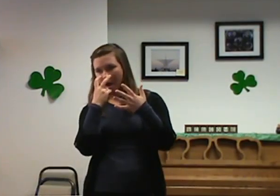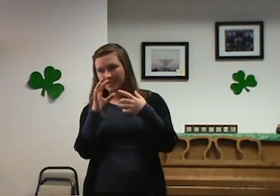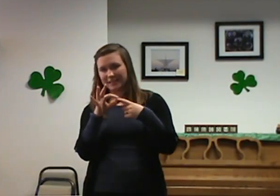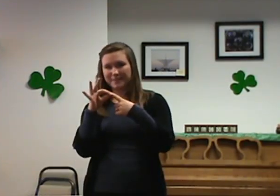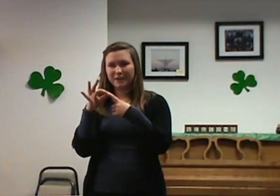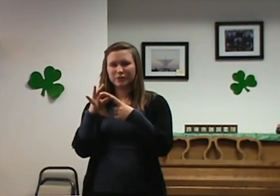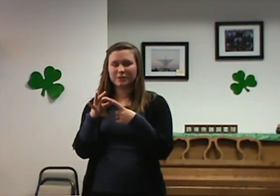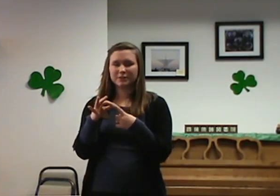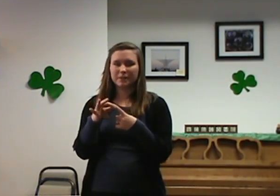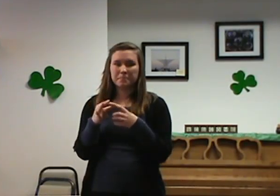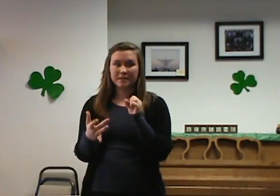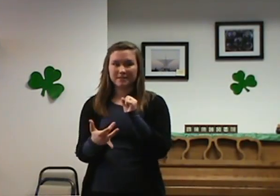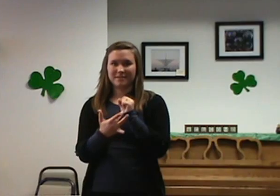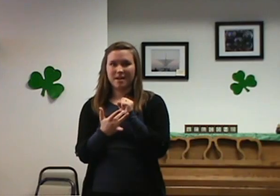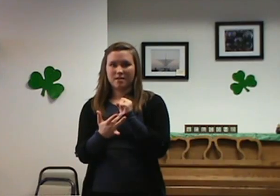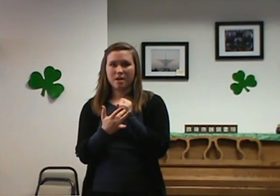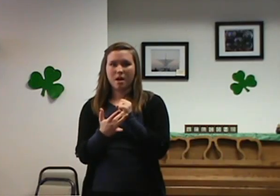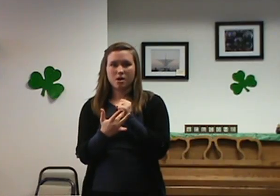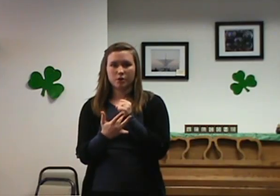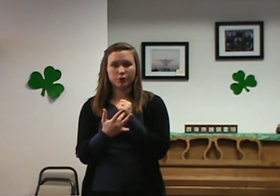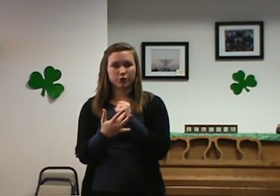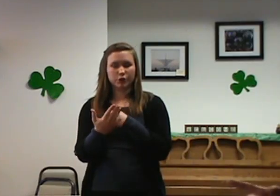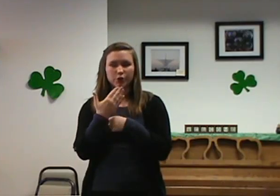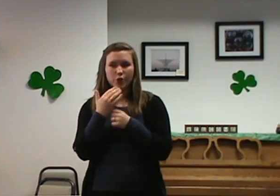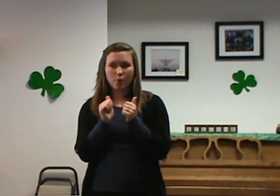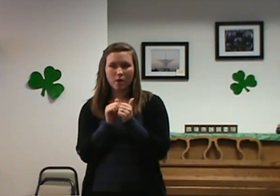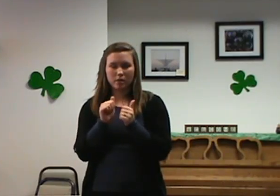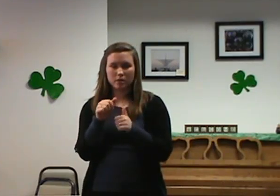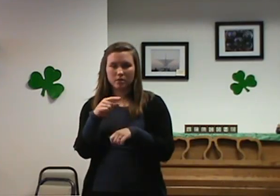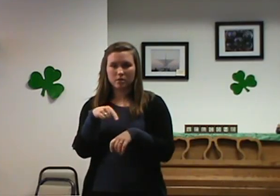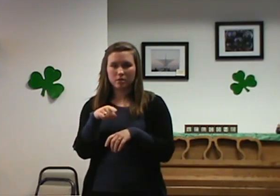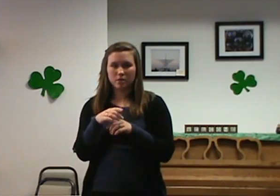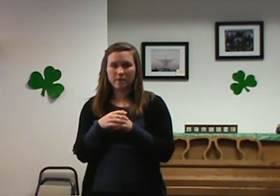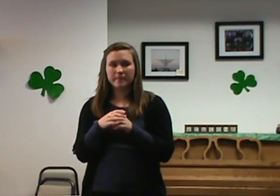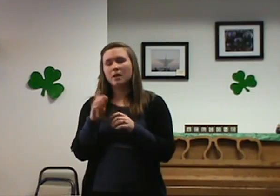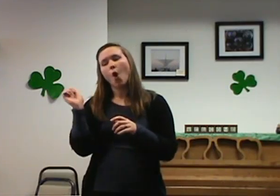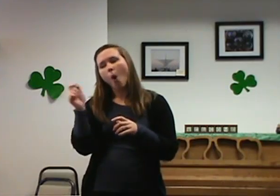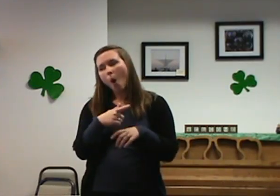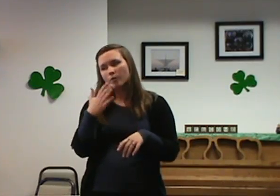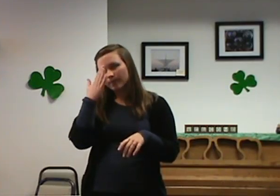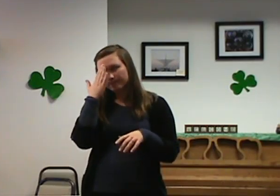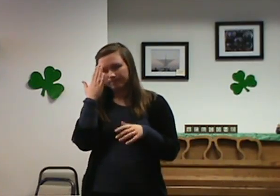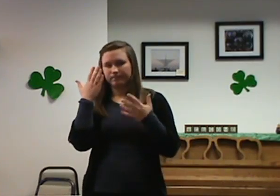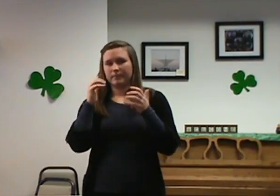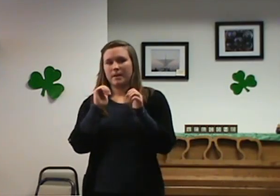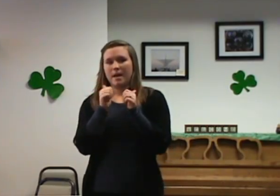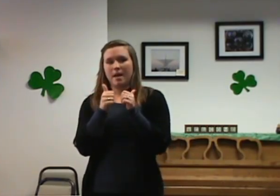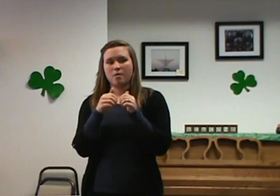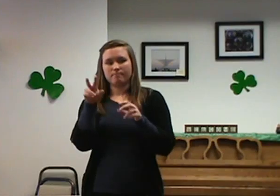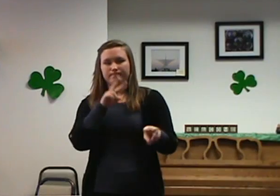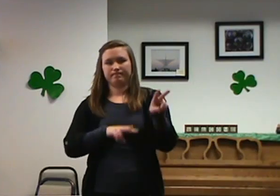technical people and everyone does assessments. Okay. Because it's one piece,